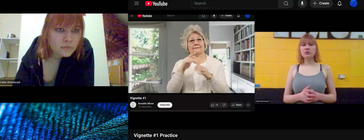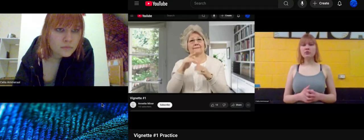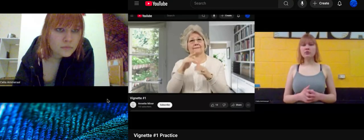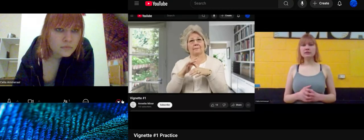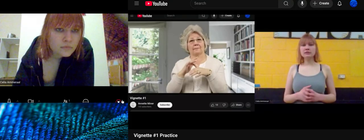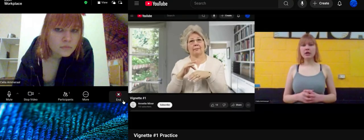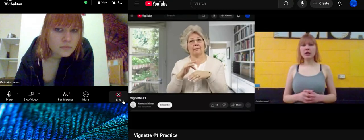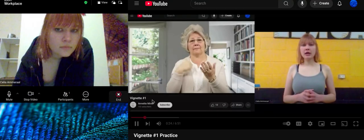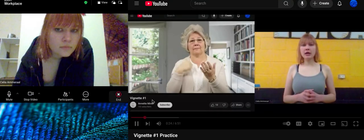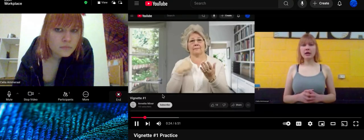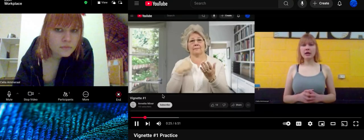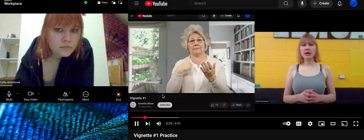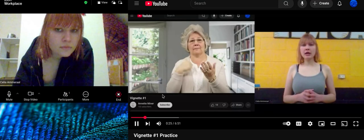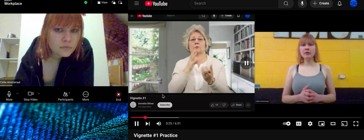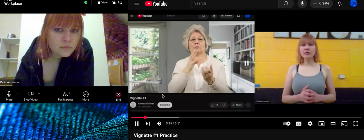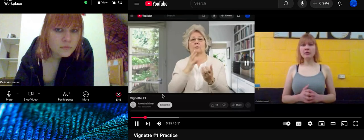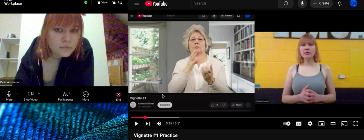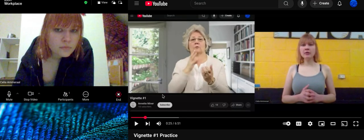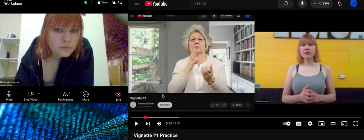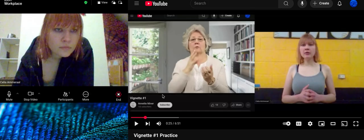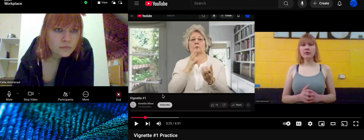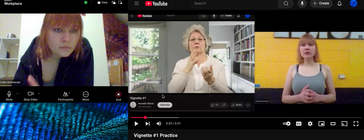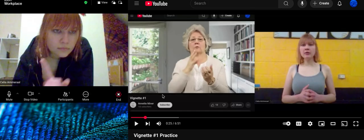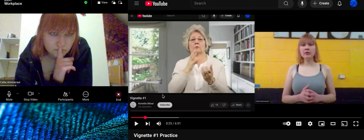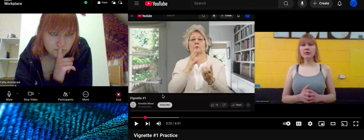Oh, is Dr. Goodman not available?